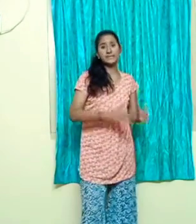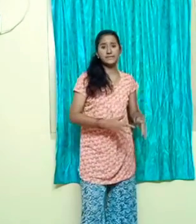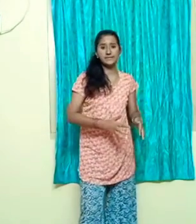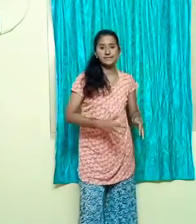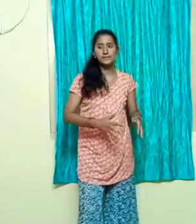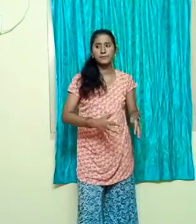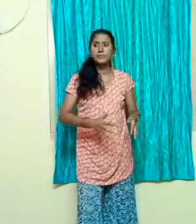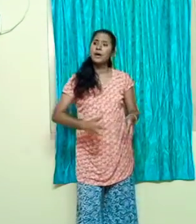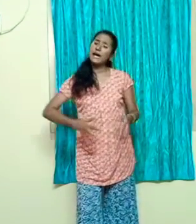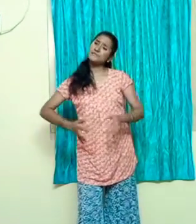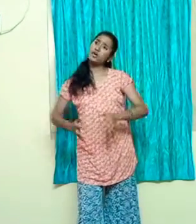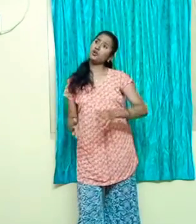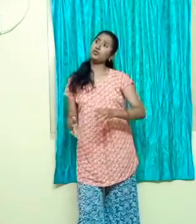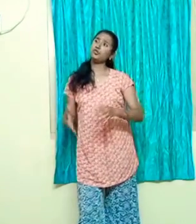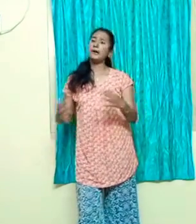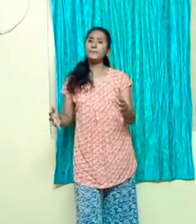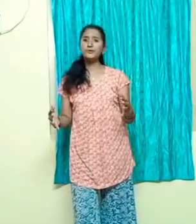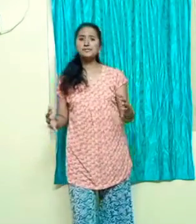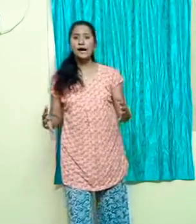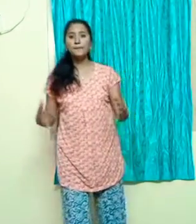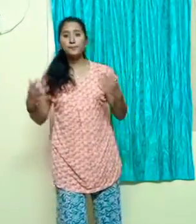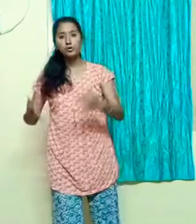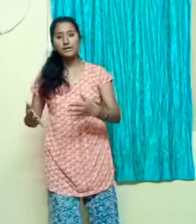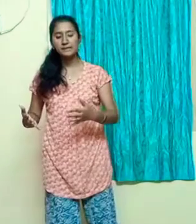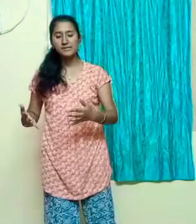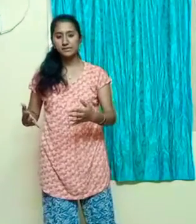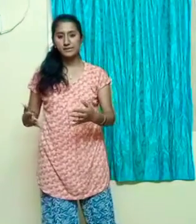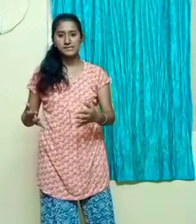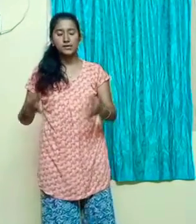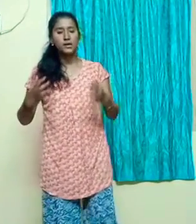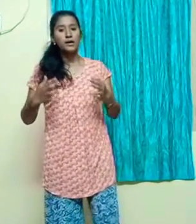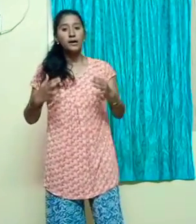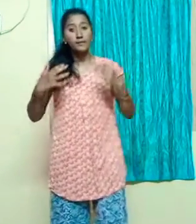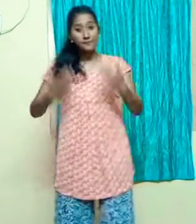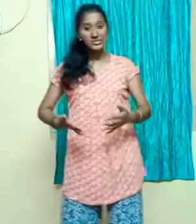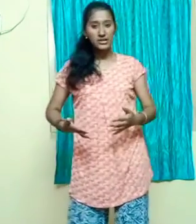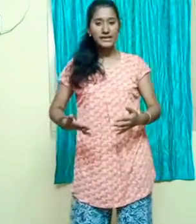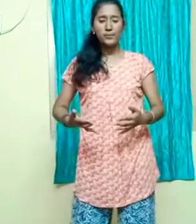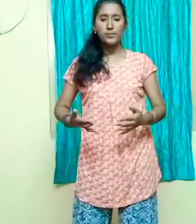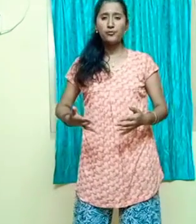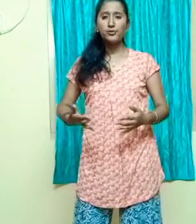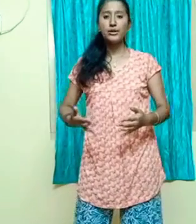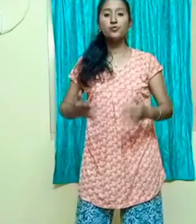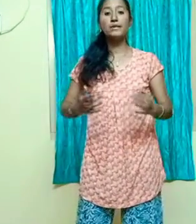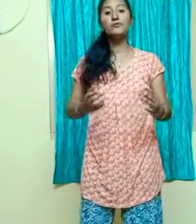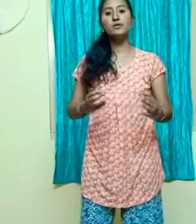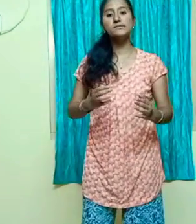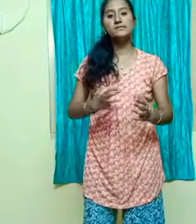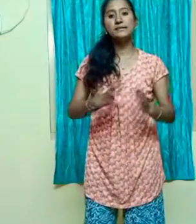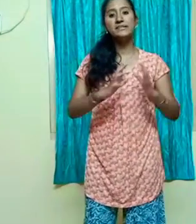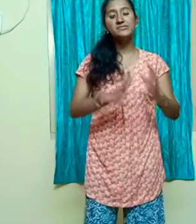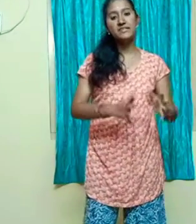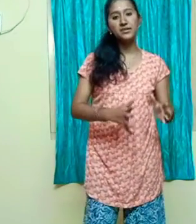their results. As we all know, computers are programmed servants which are capable of doing only what is instructed to